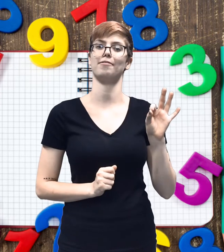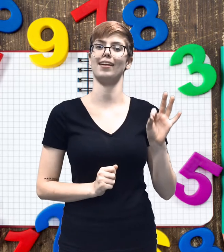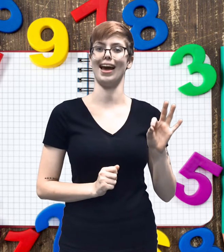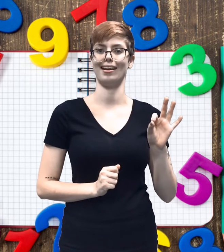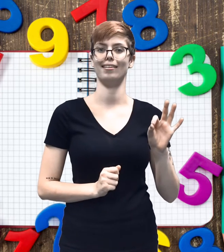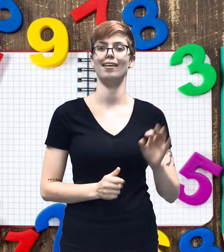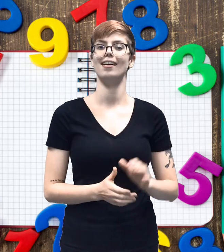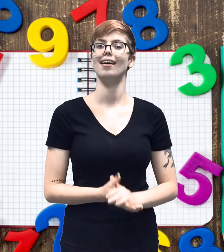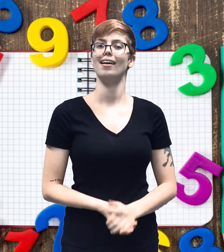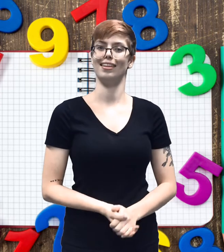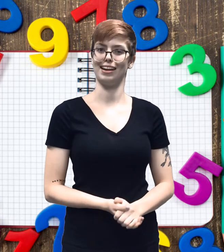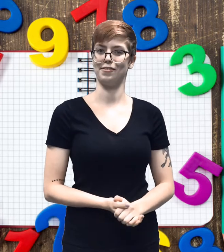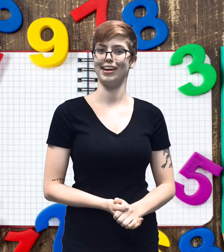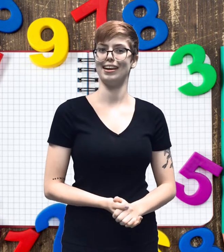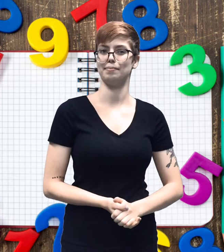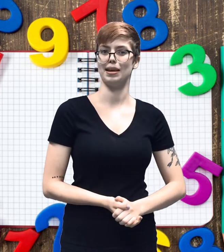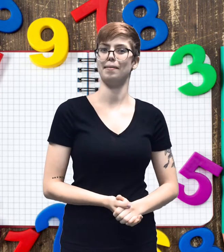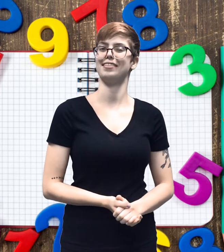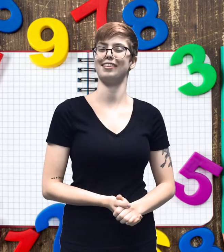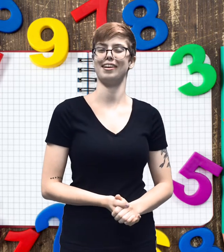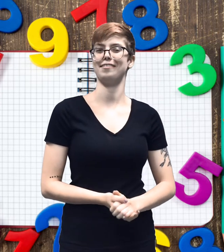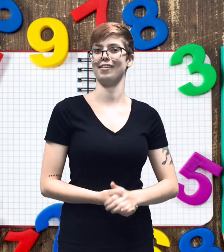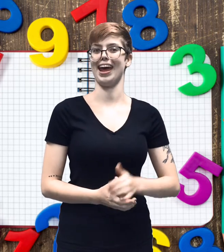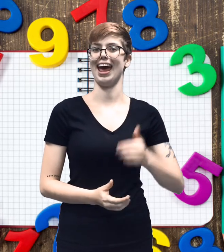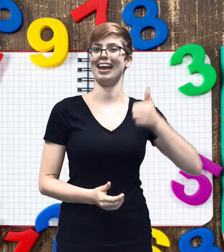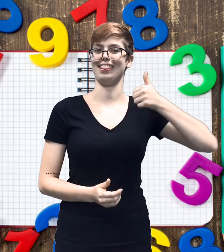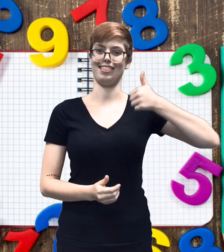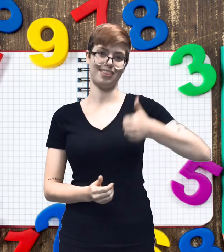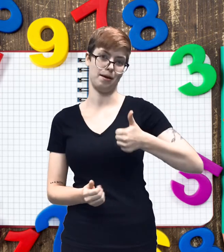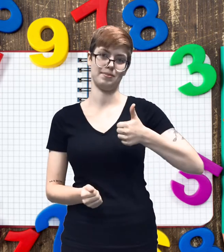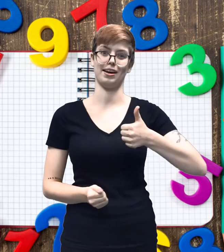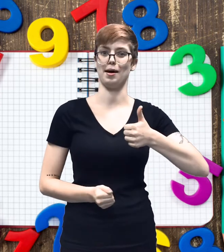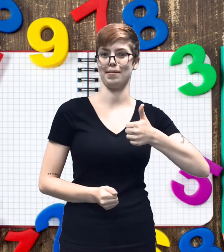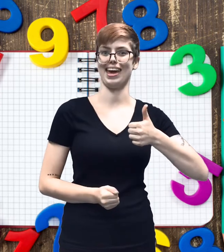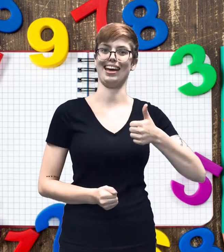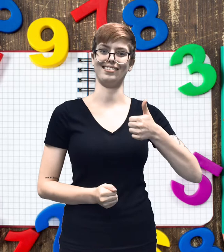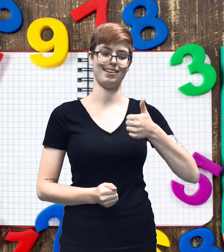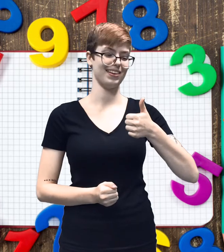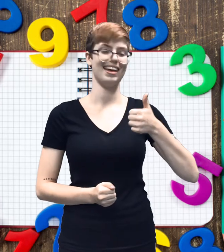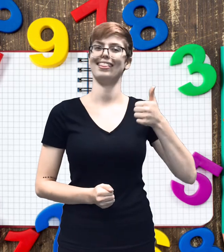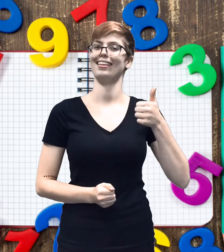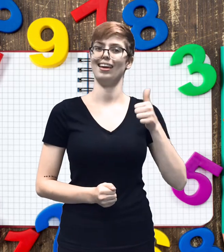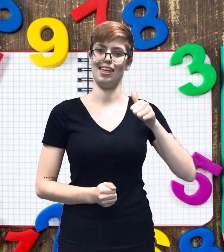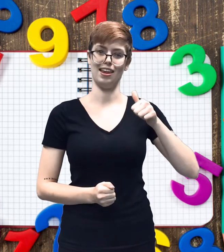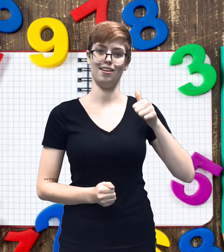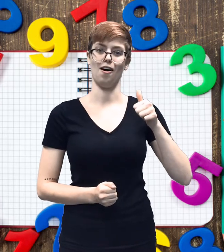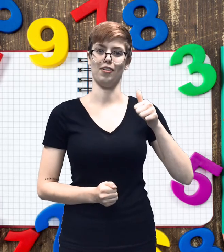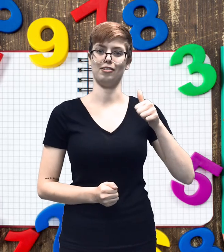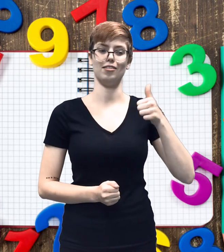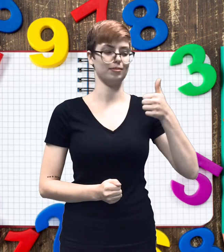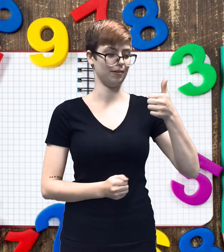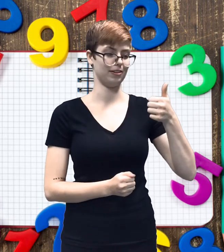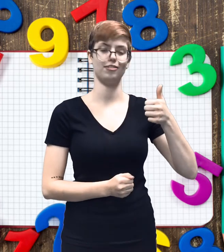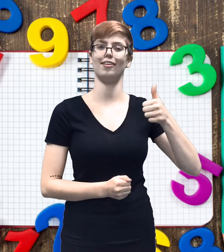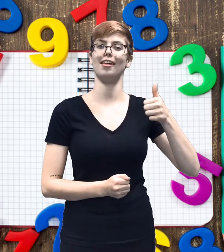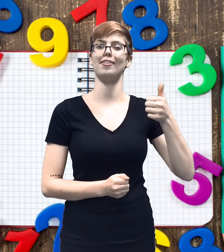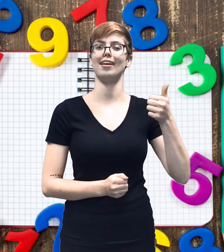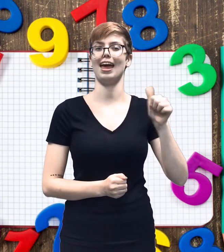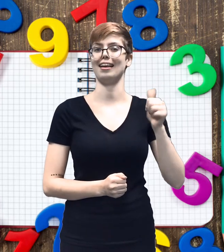9. The sign for 10 is made by starting with your hand in the thumbs up hand shape. And then all you have to do is move it to shoulder level and shake